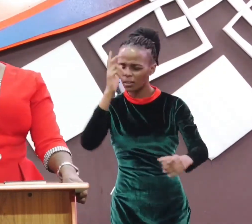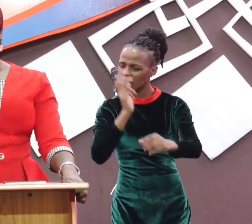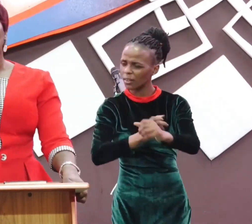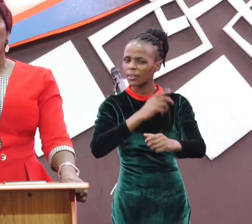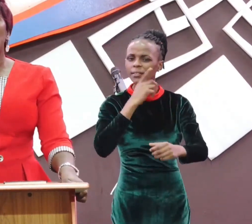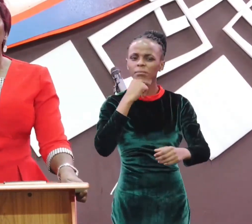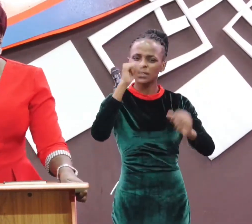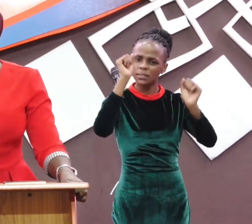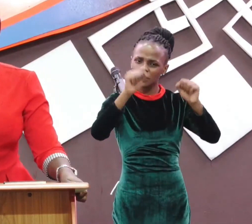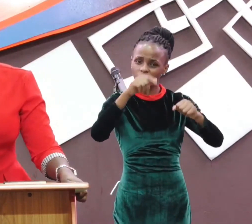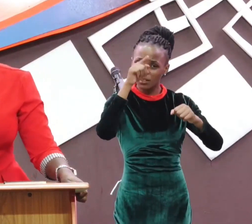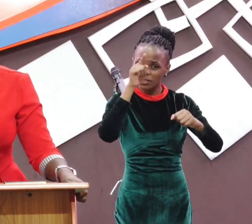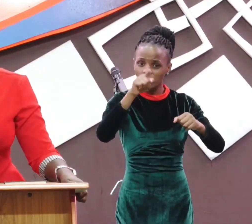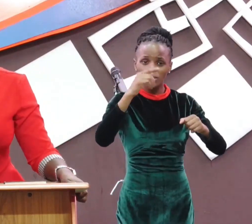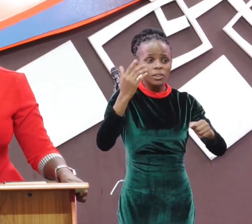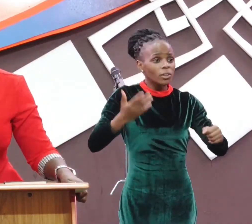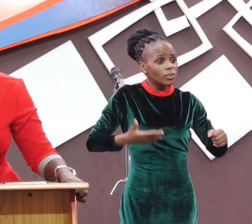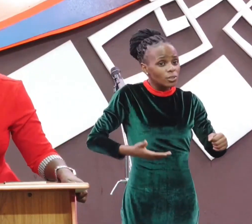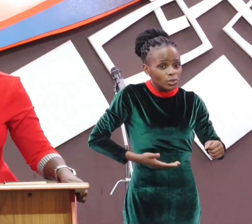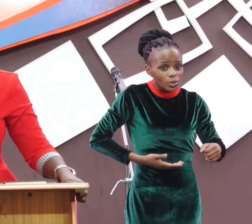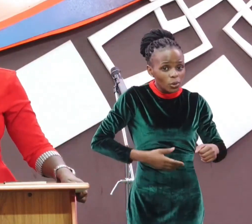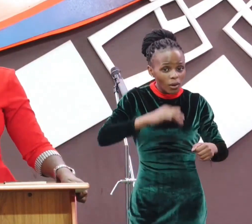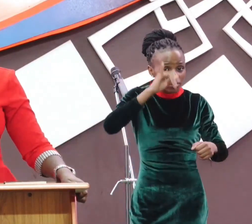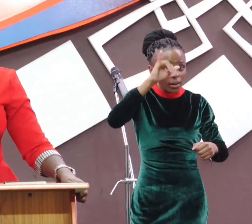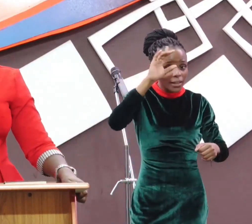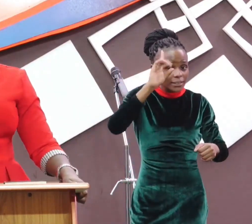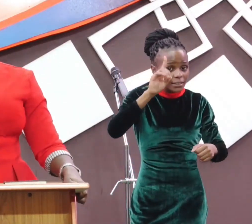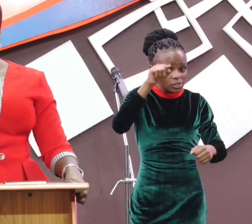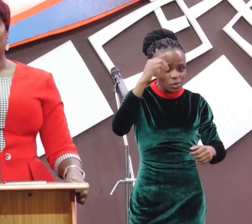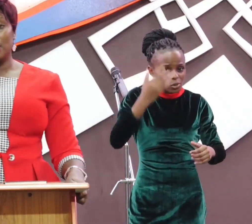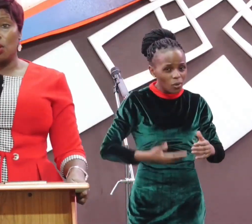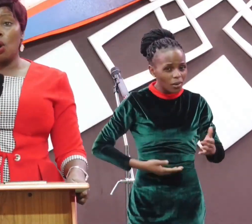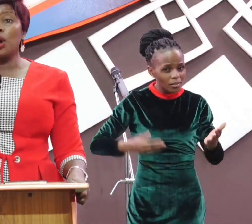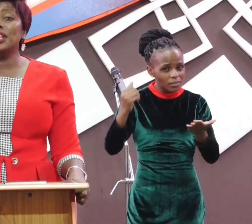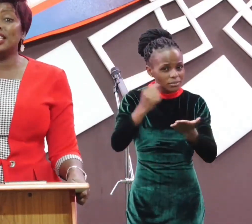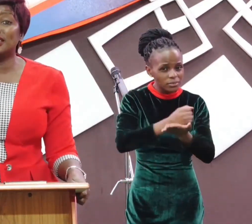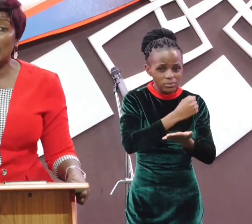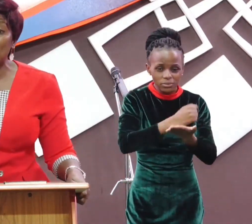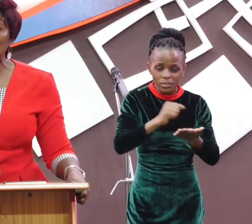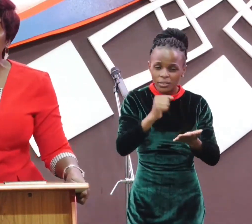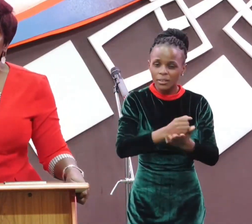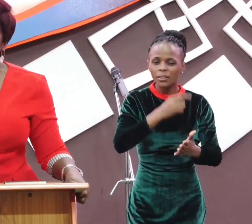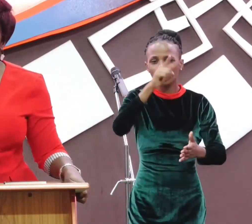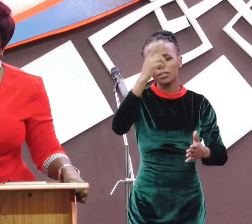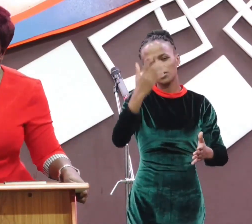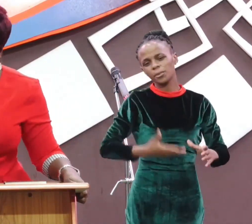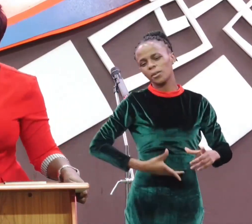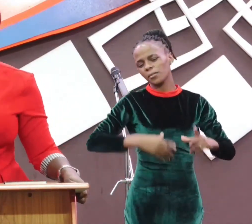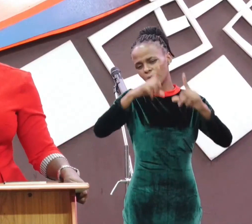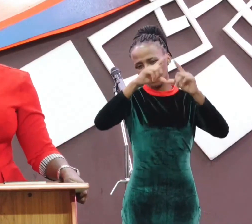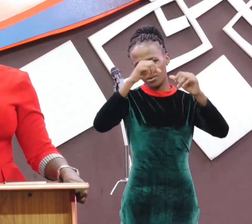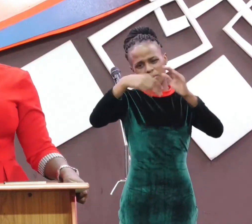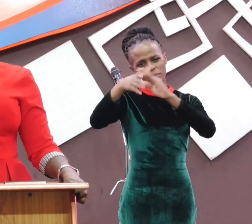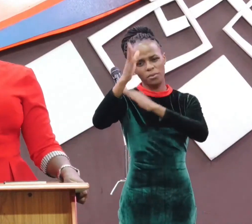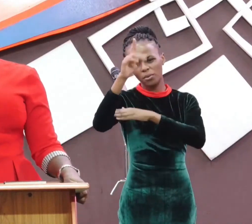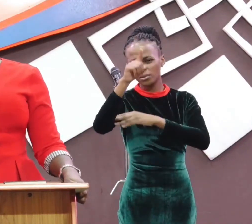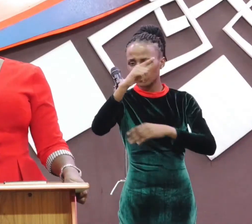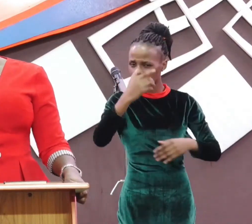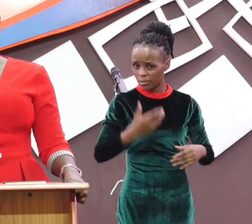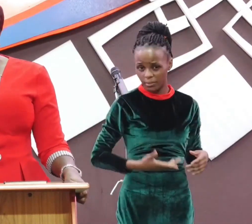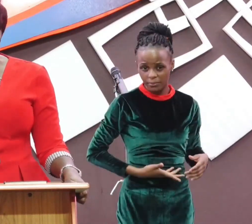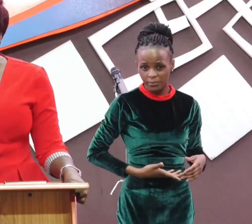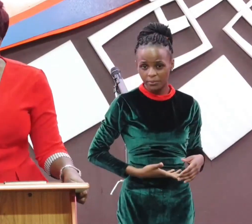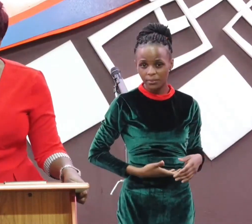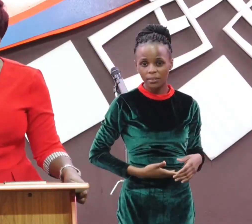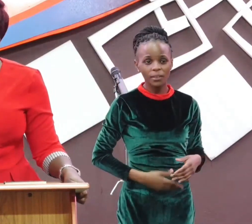has those two tough men? Oyine kitambuliso. Do you have the identity? Oyine kigambo kya Katonda. Do you have the word of